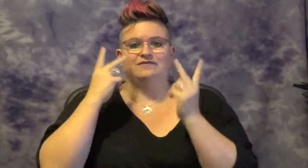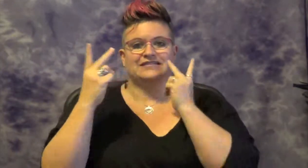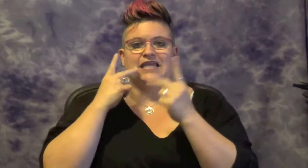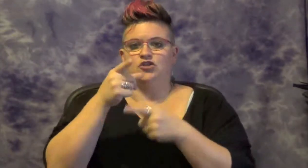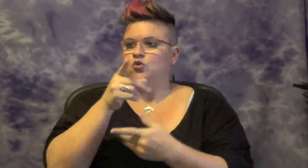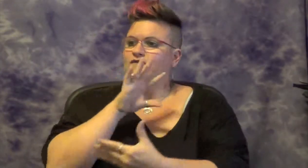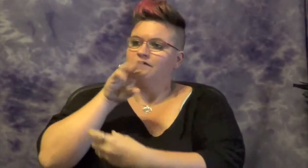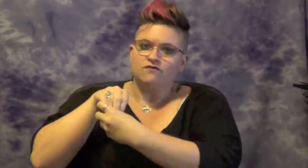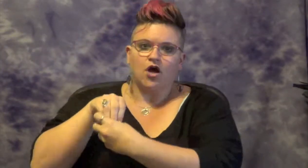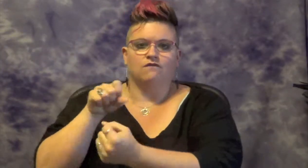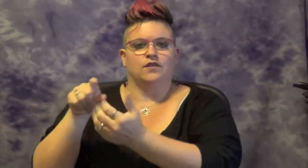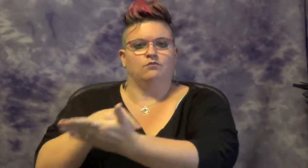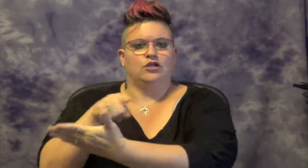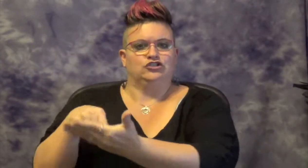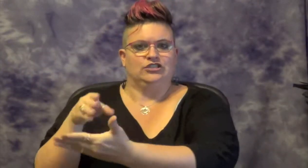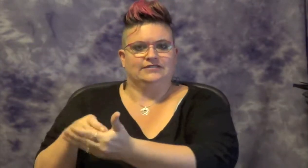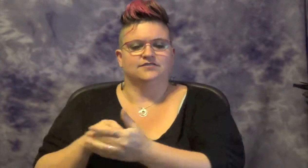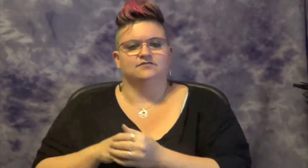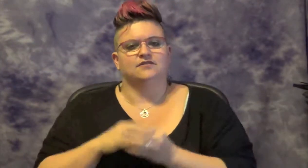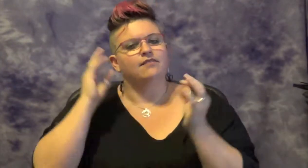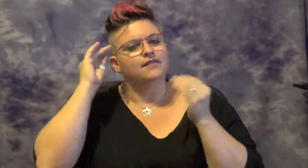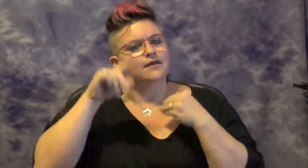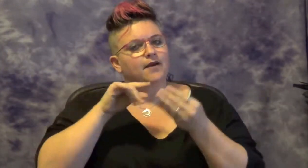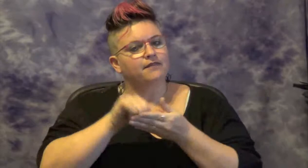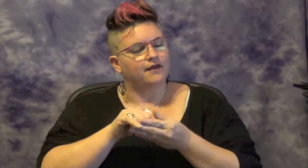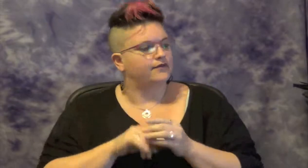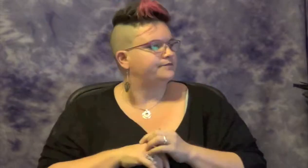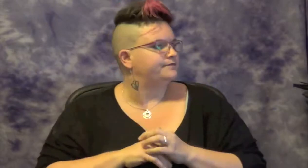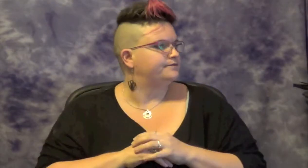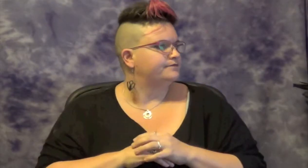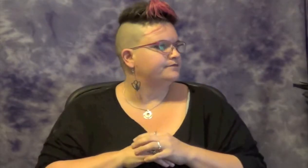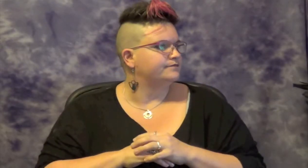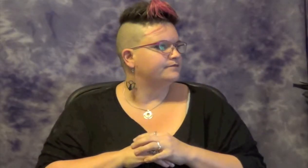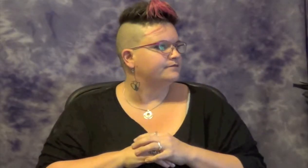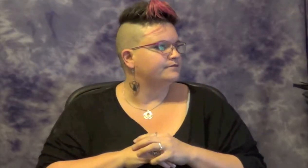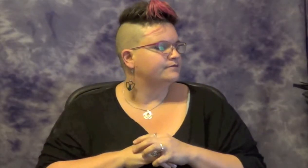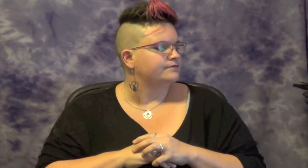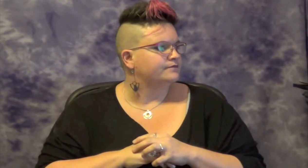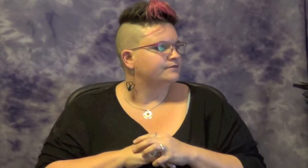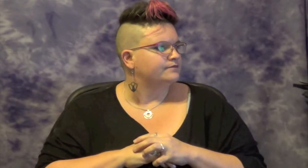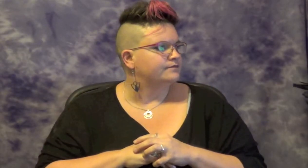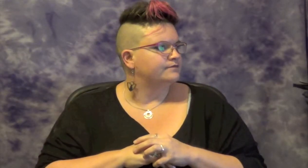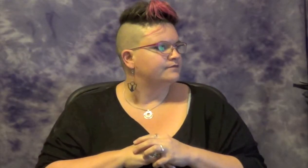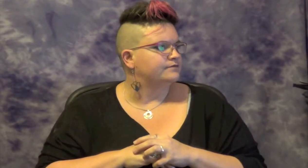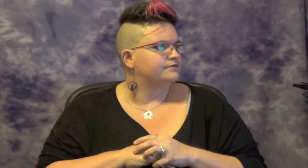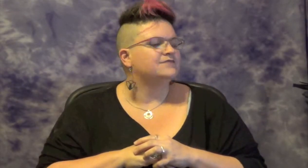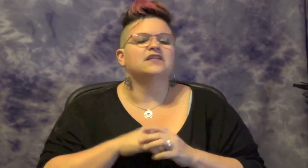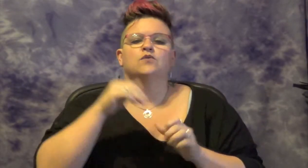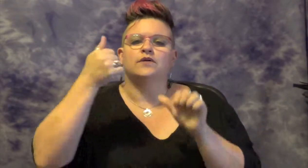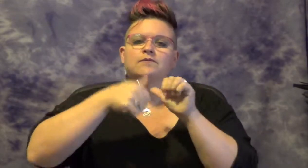seen discrimination. Maybe you were involved with discrimination in some sort. Think about how that's made you who you